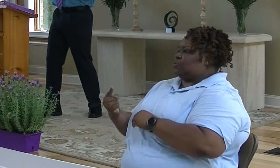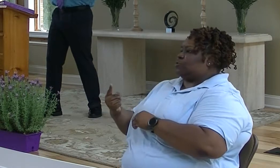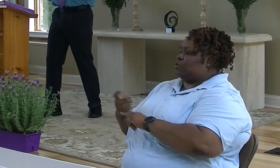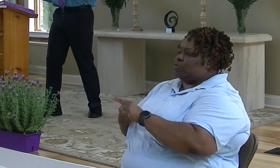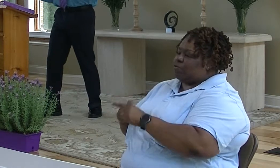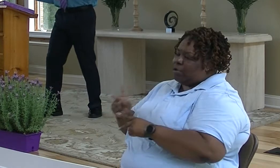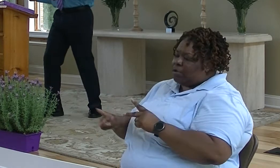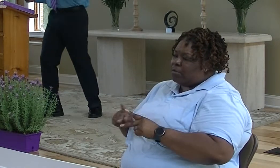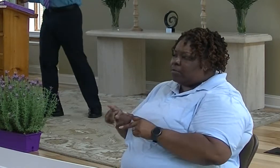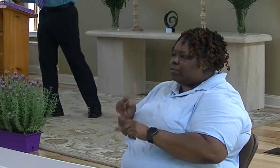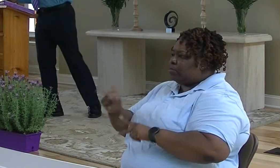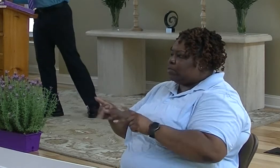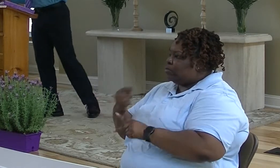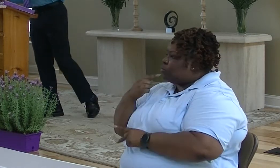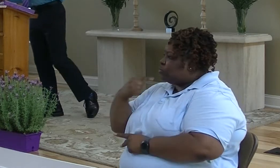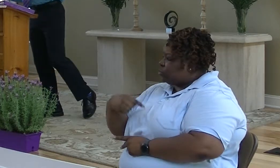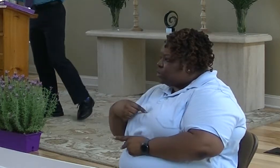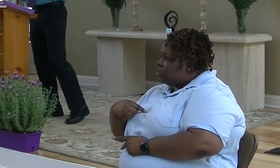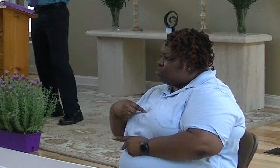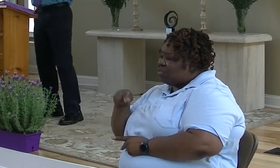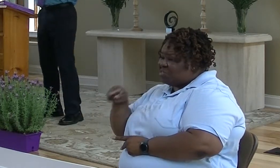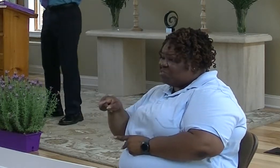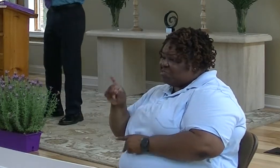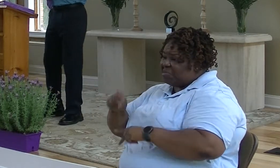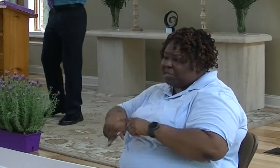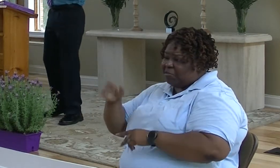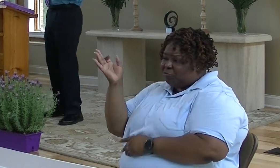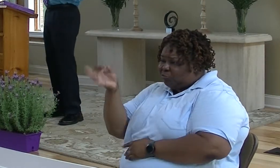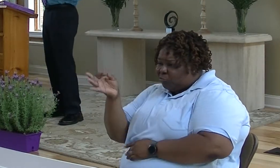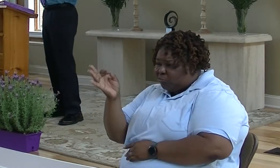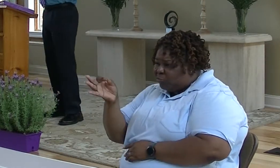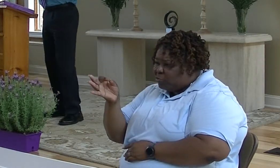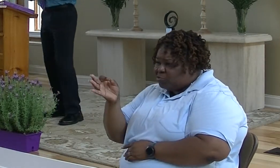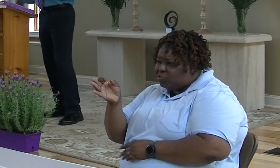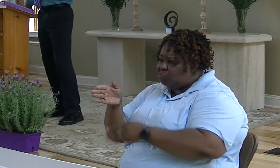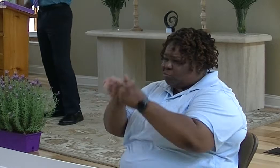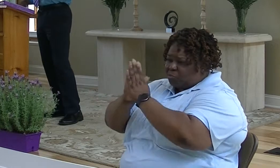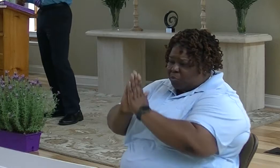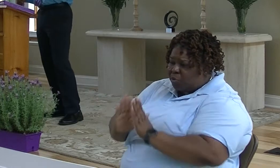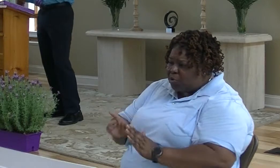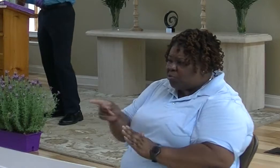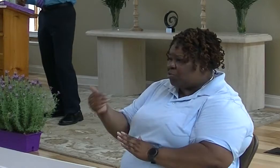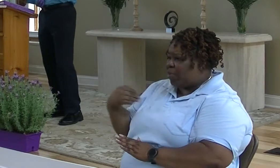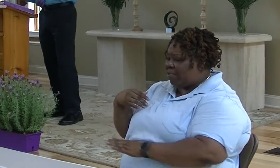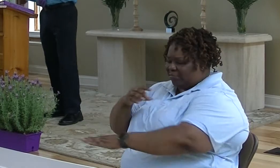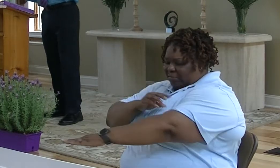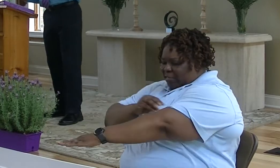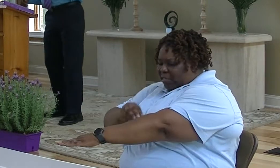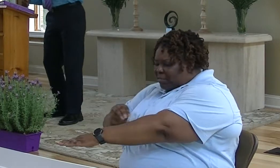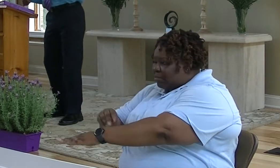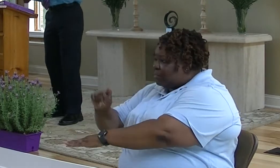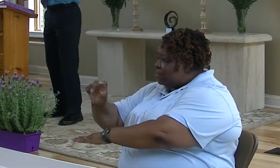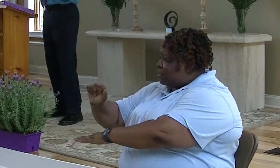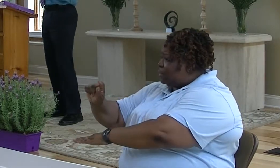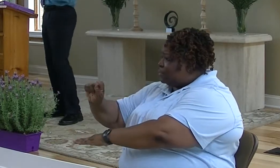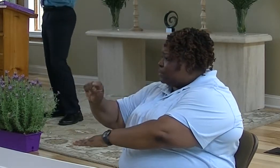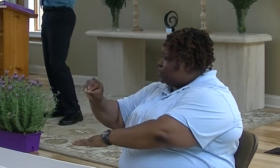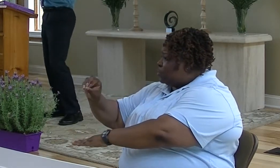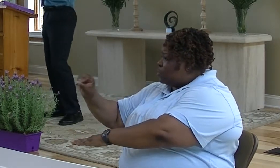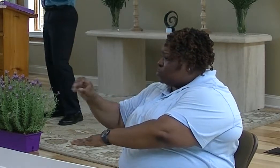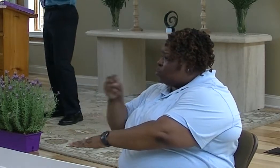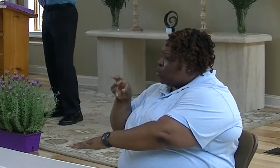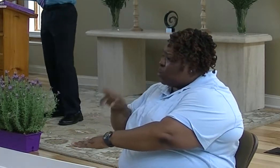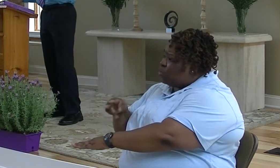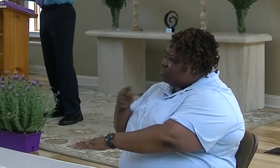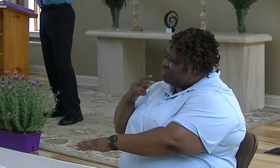folks. People who tell me, you have no business being a minister, you know, you have tattoos, or you tell too many jokes, or I don't